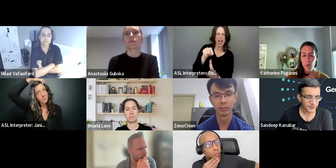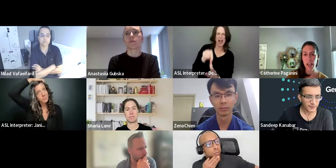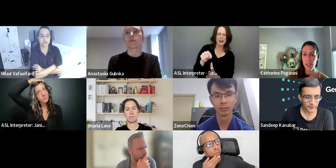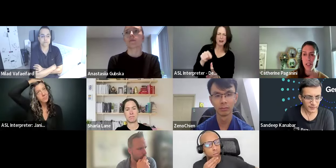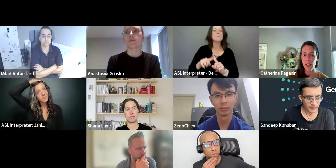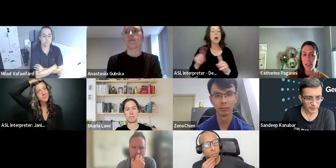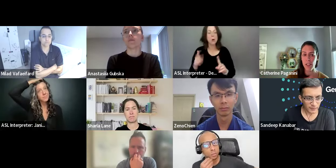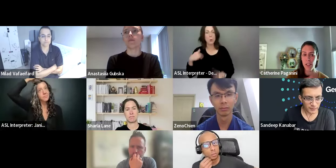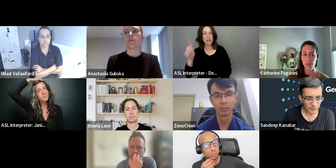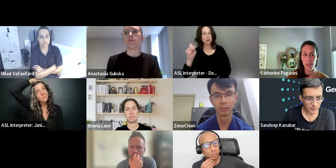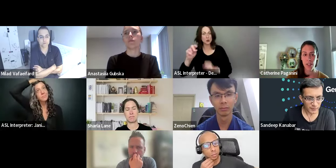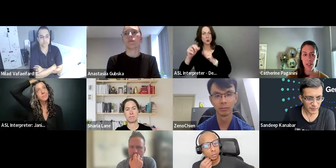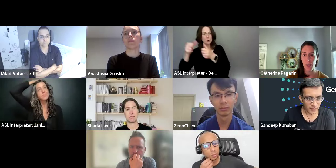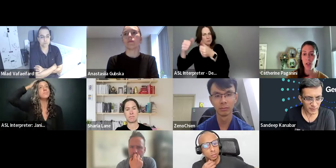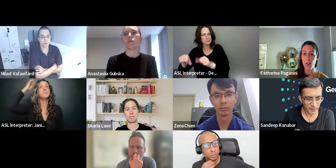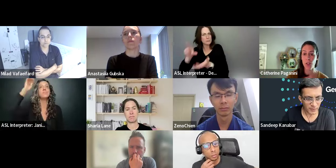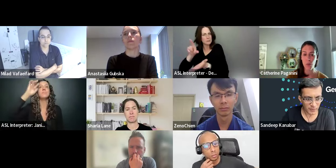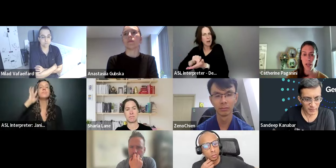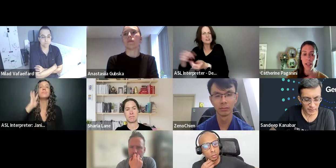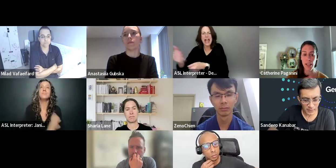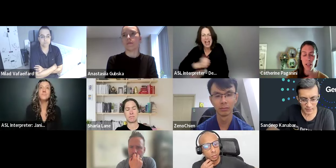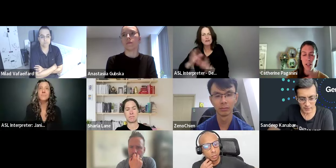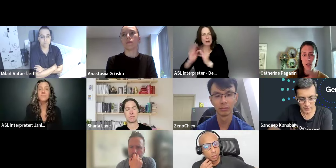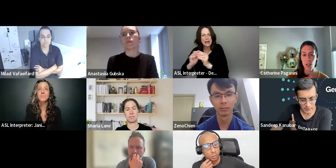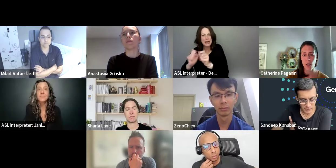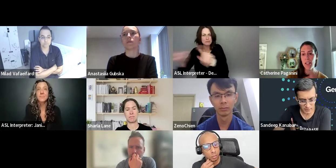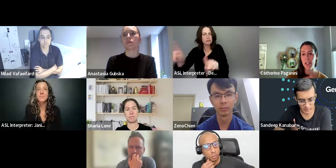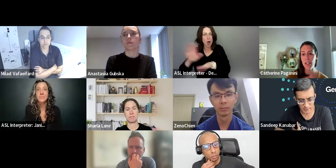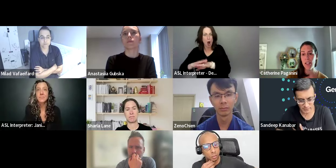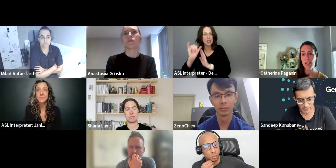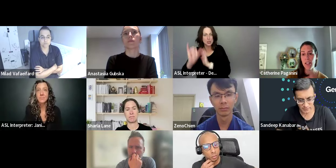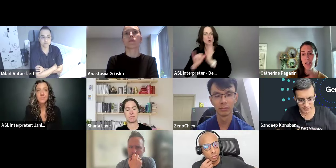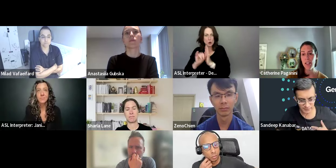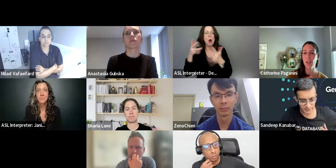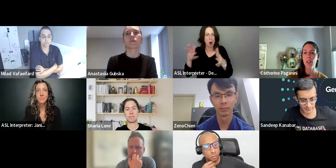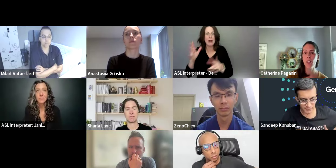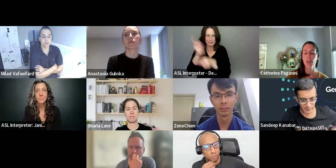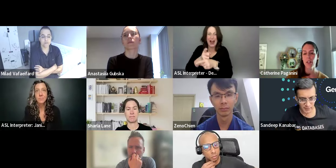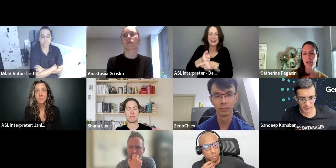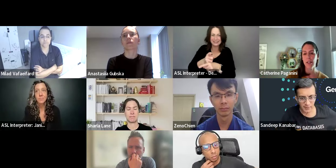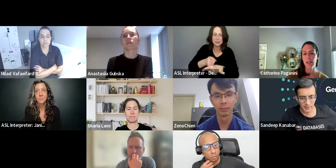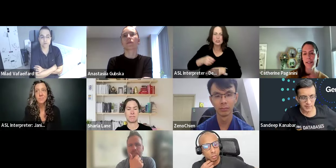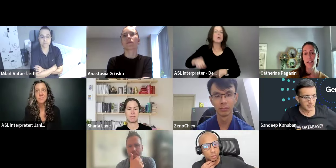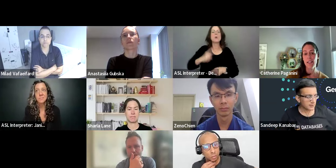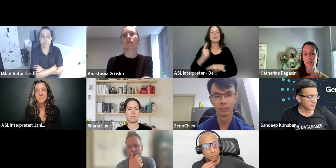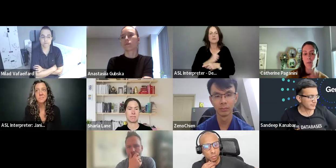We do publish every single of these meetings on YouTube, right? Like, so basically this is the